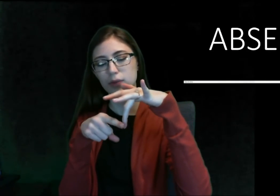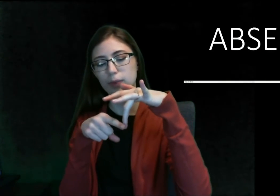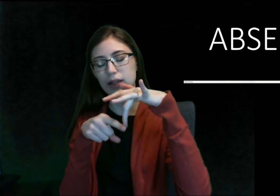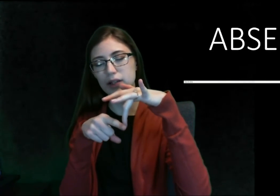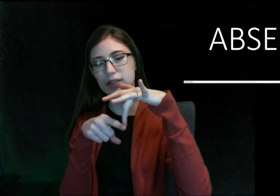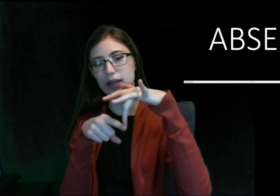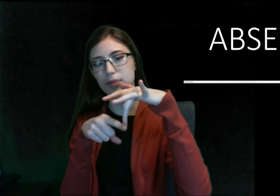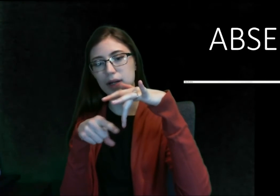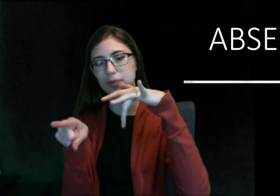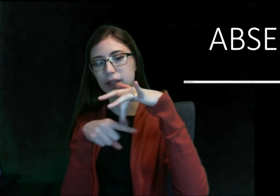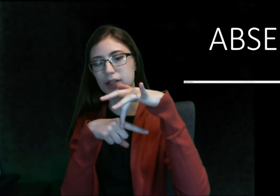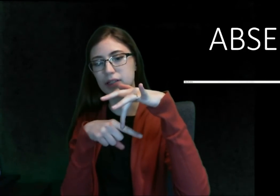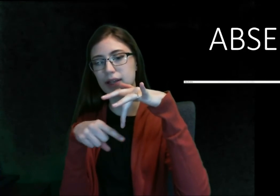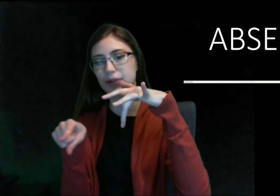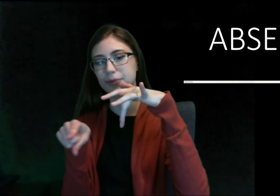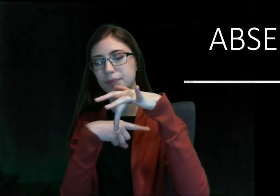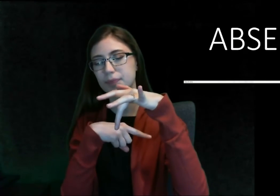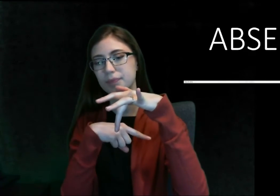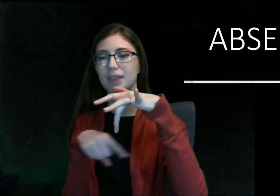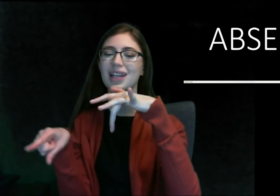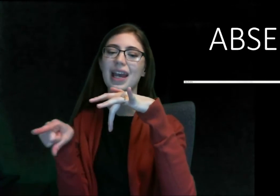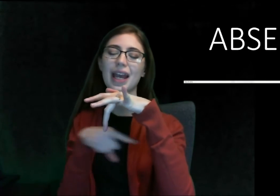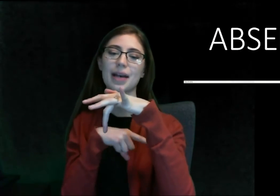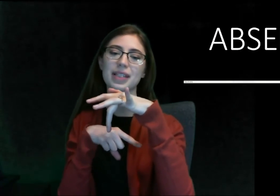right across that bottom, right across your nail. Absent.